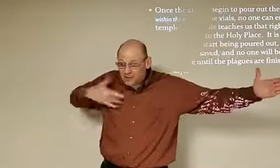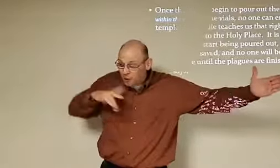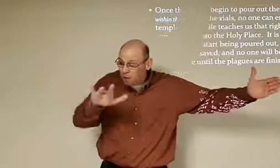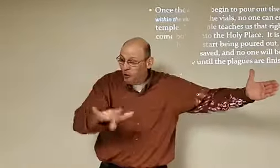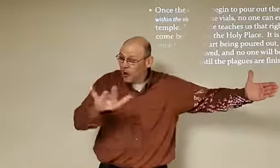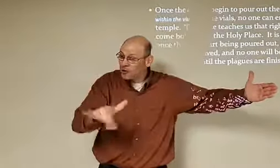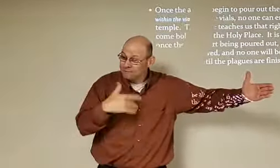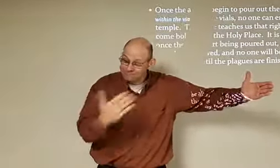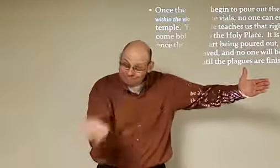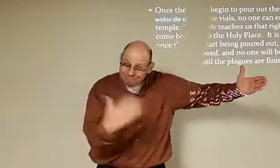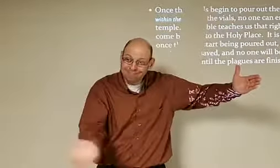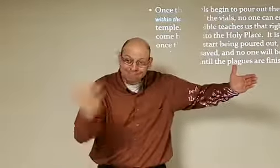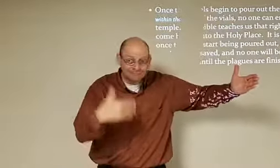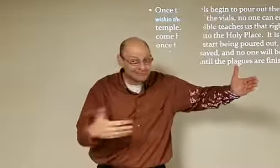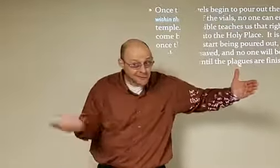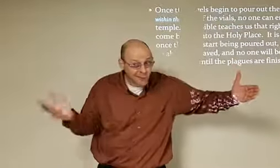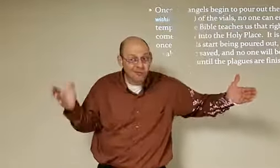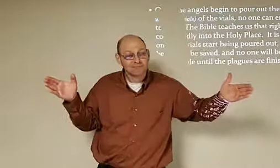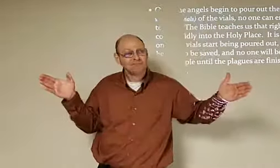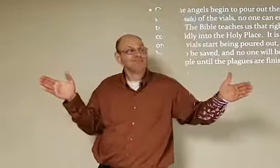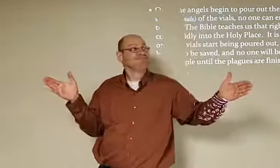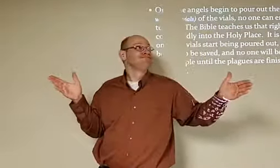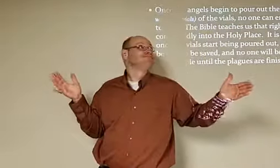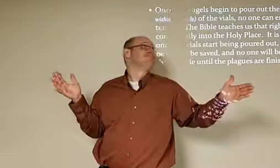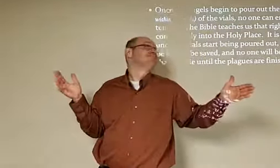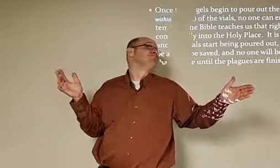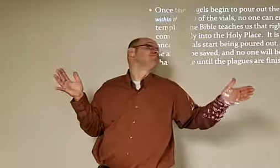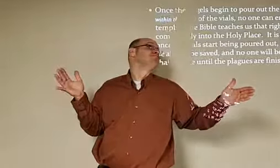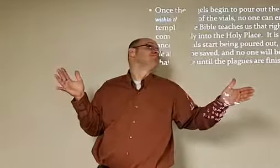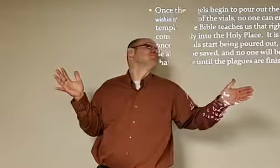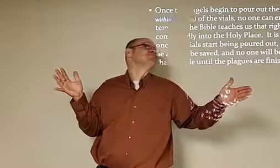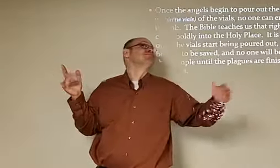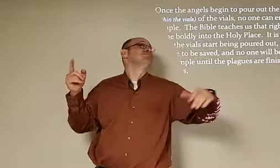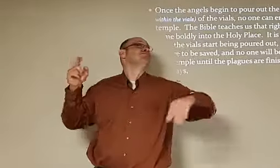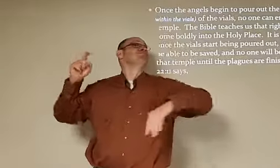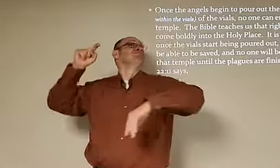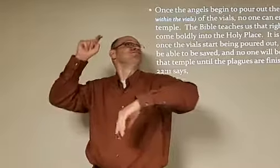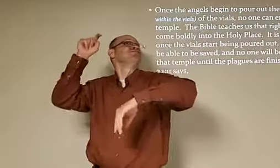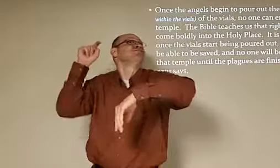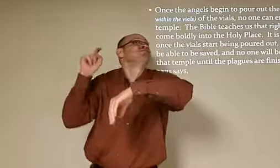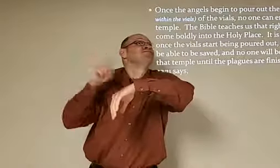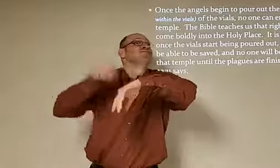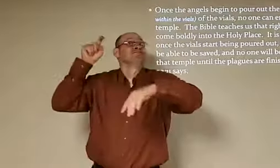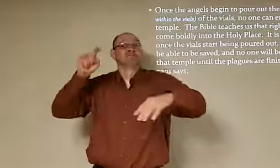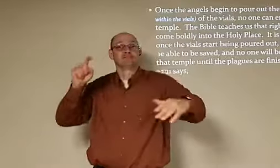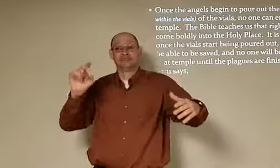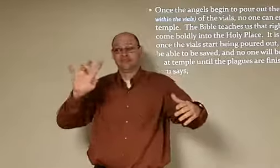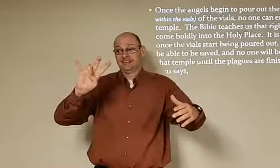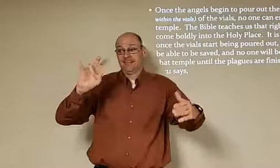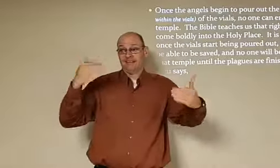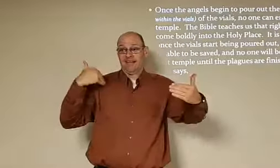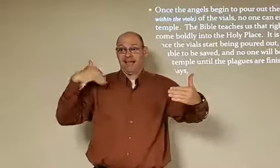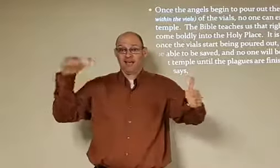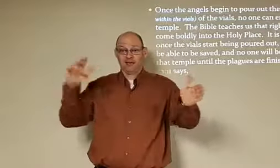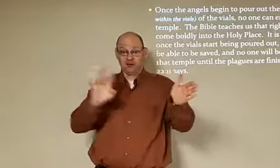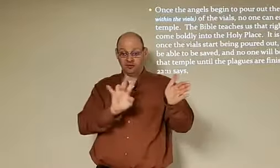Come on in. The mercy's here for you. And people just say, well, no, not for me. It's not the right time.